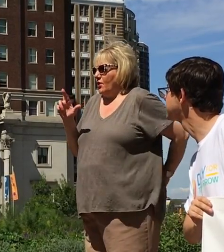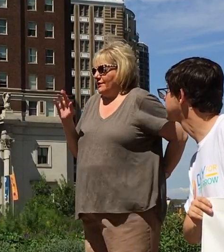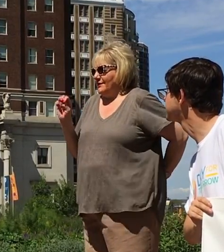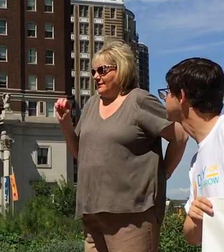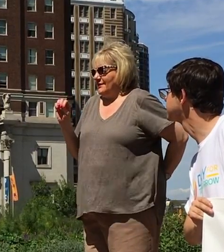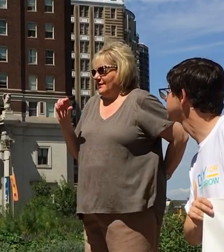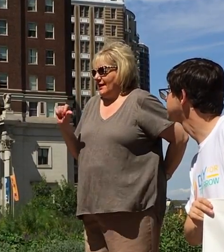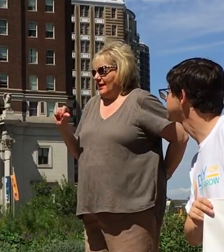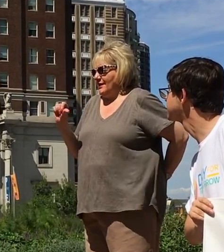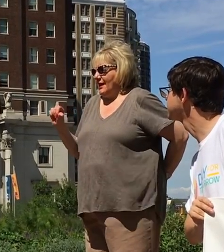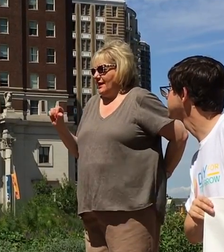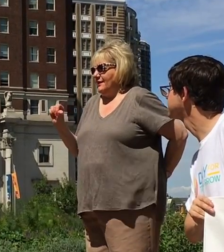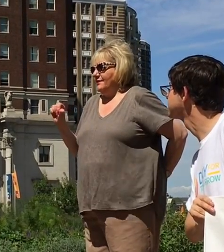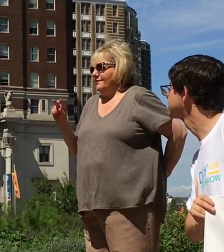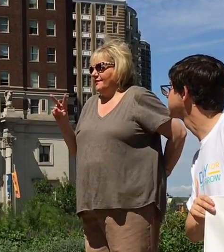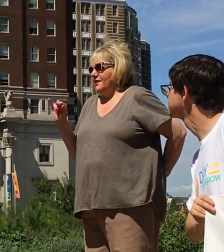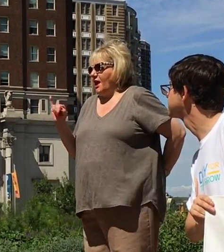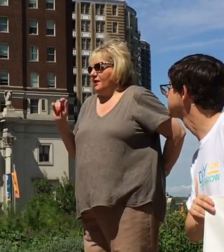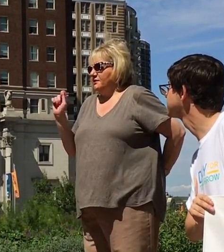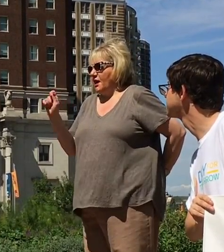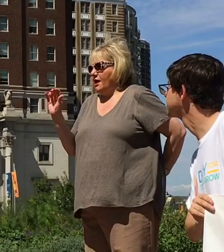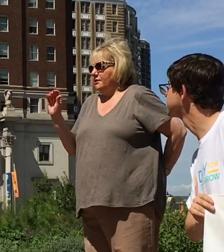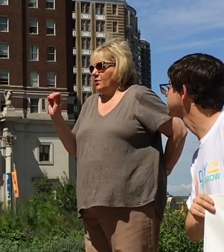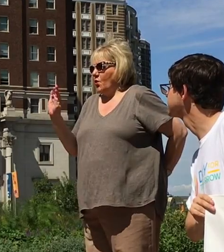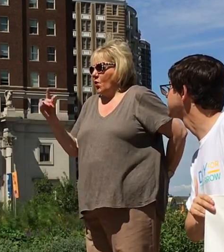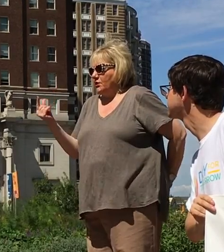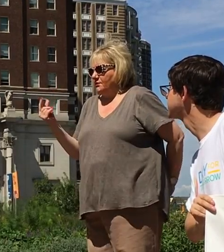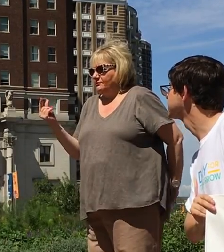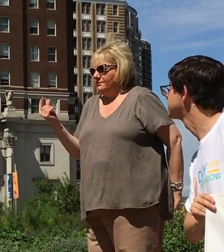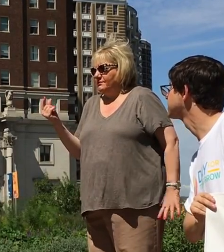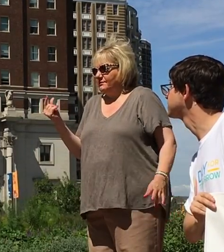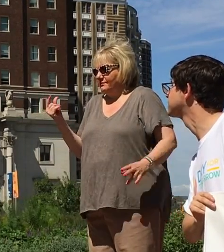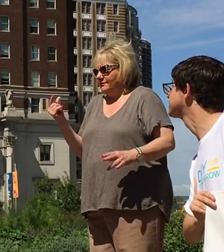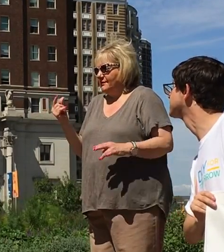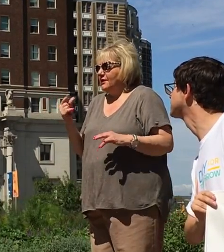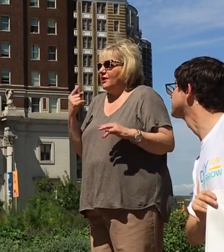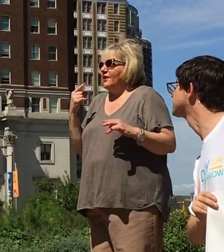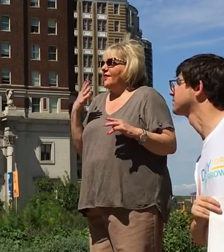reaadi.org and forwardlight.org. Thank you.